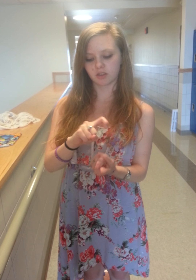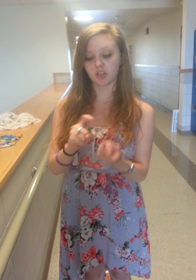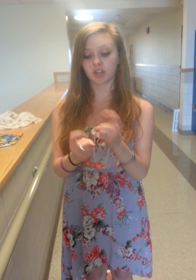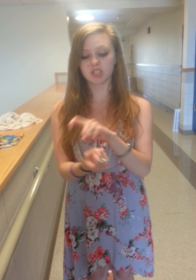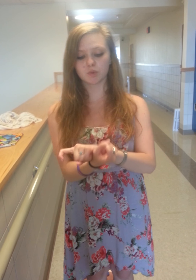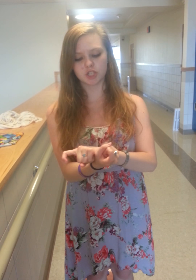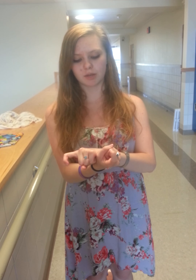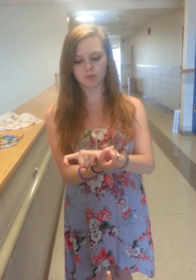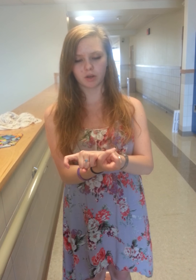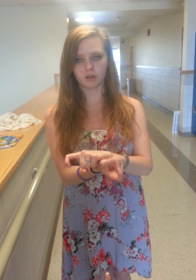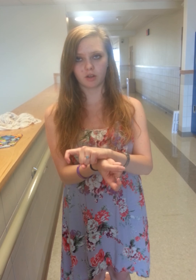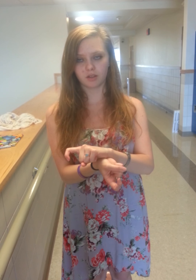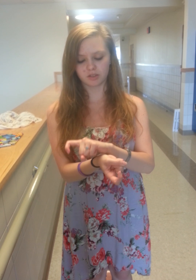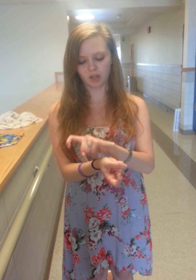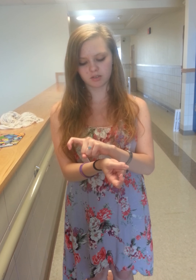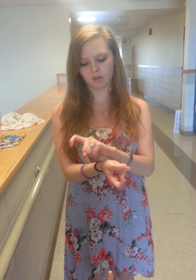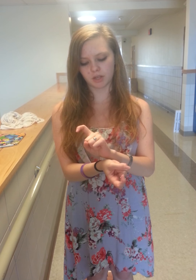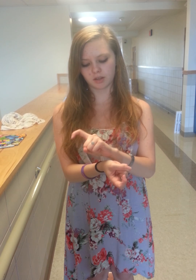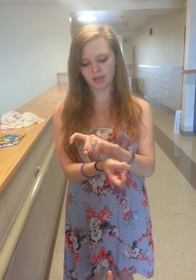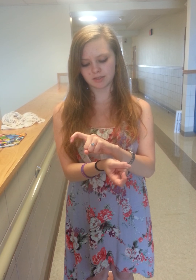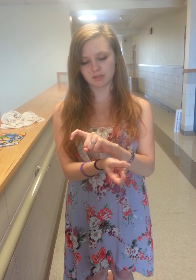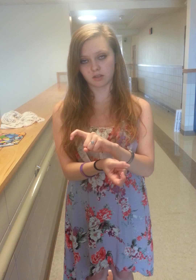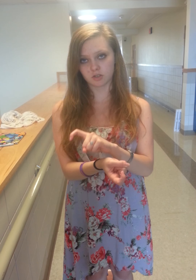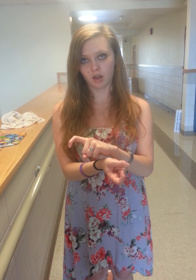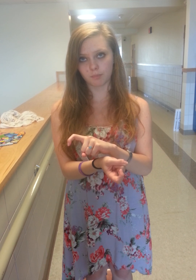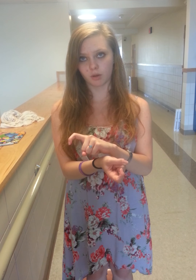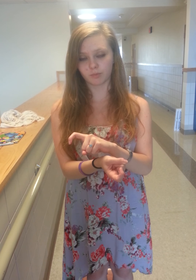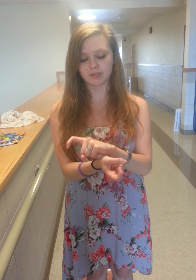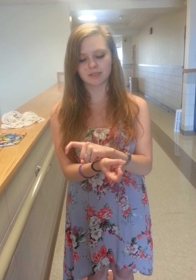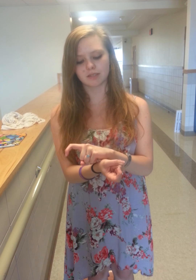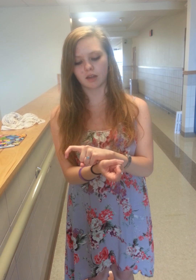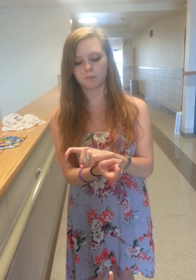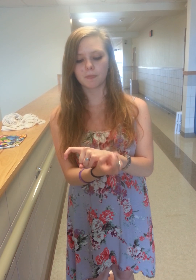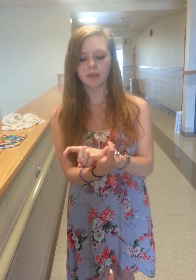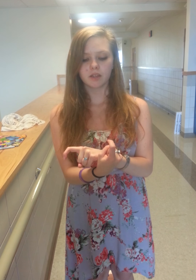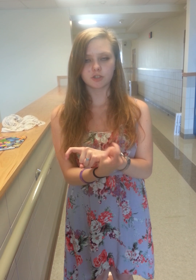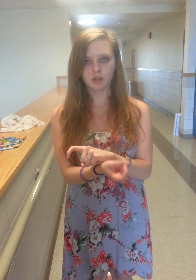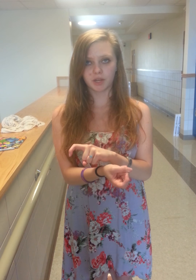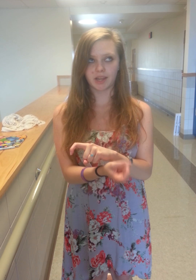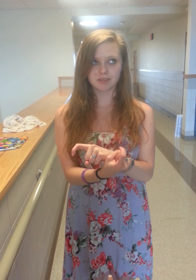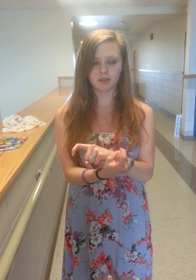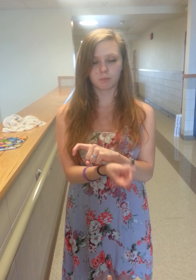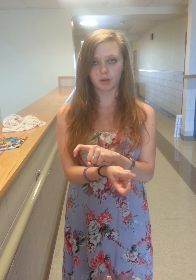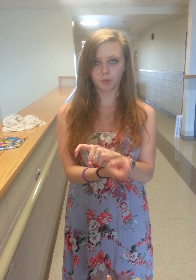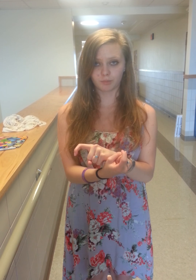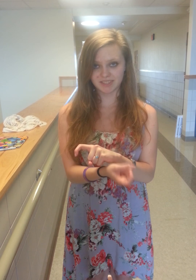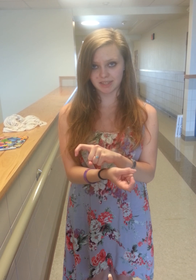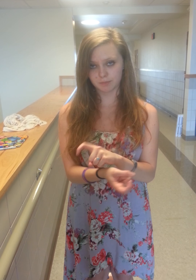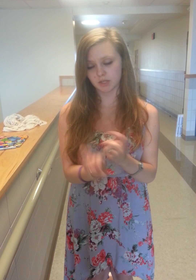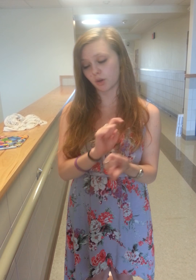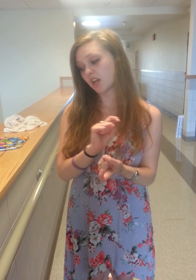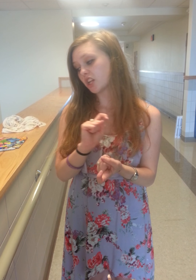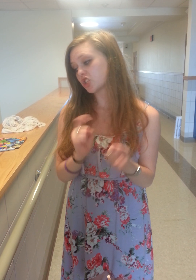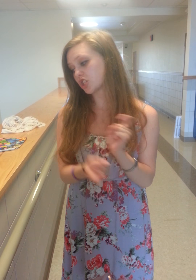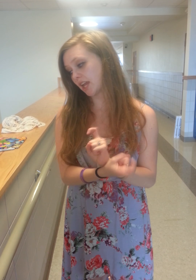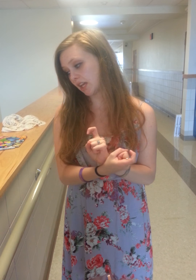you're going to switch them to where your non-dominant X is on top, palm facing down, and your dominant X is on bottom, palm facing up. So